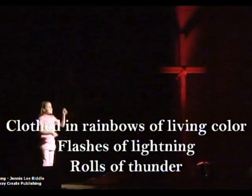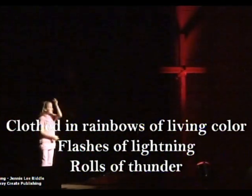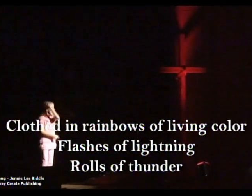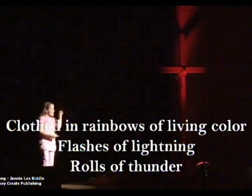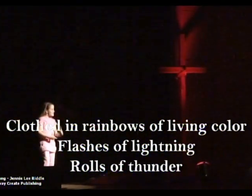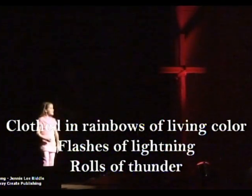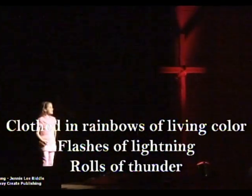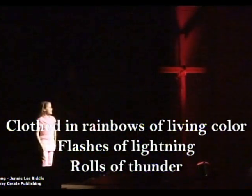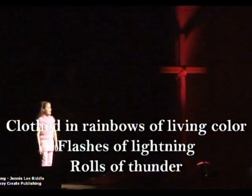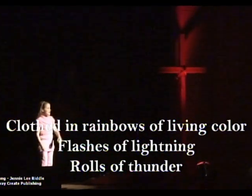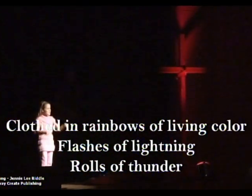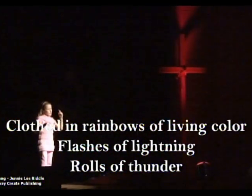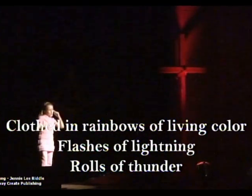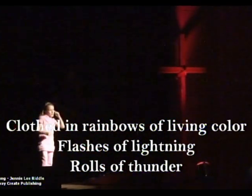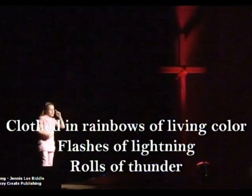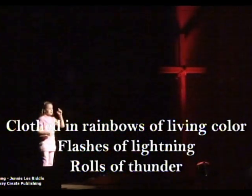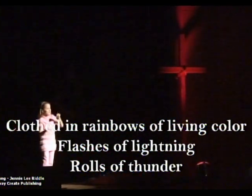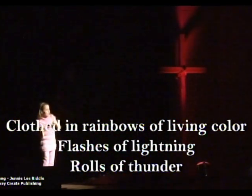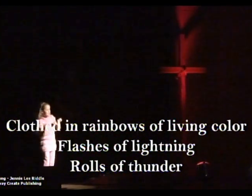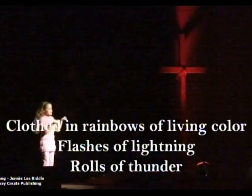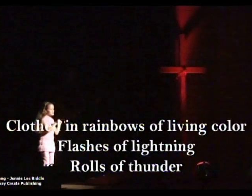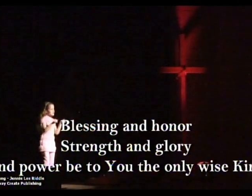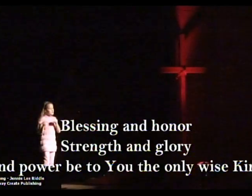of lightning, rolls of thunder.